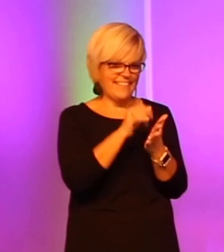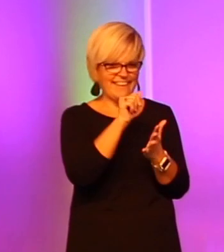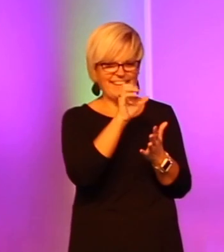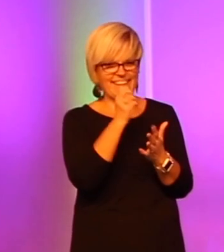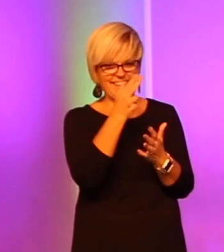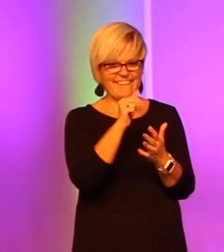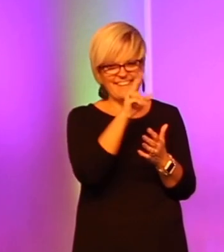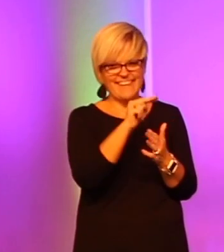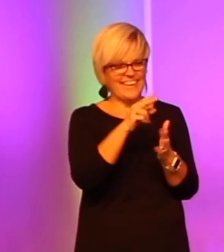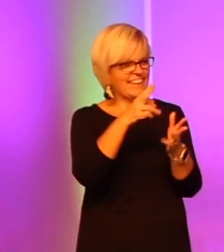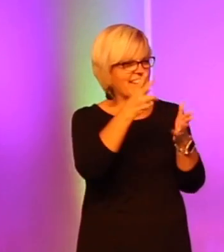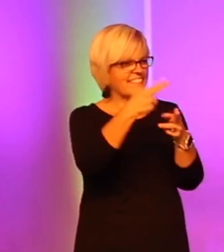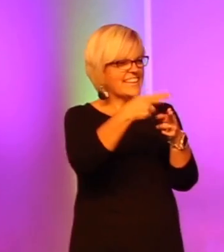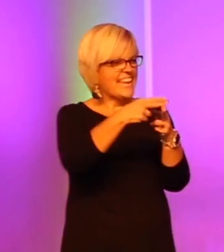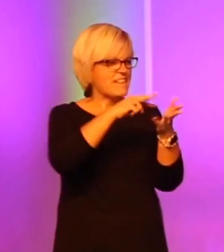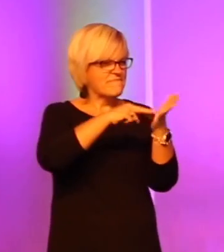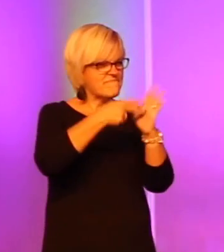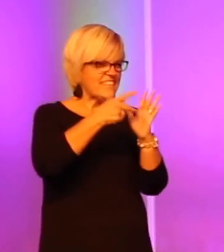just now. Okay.